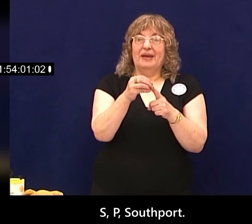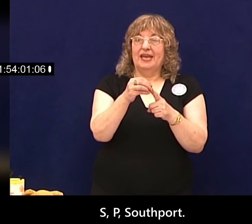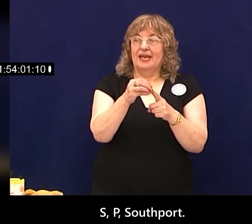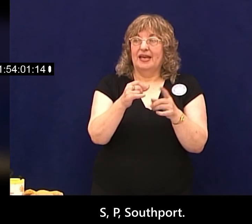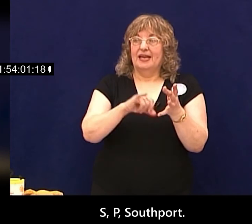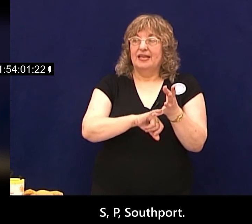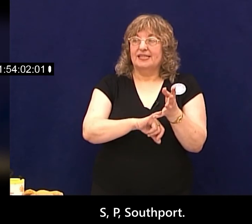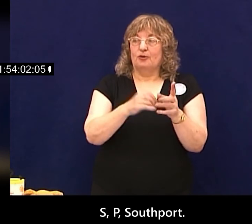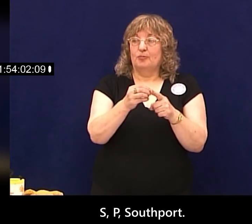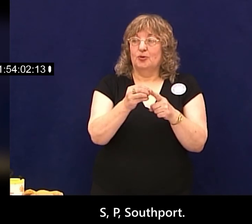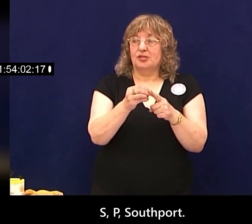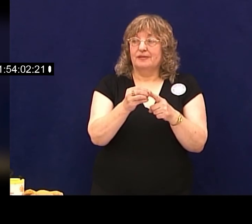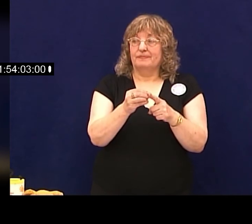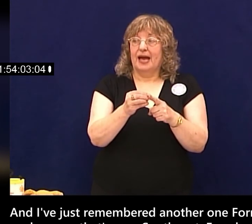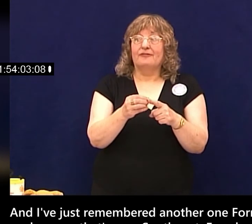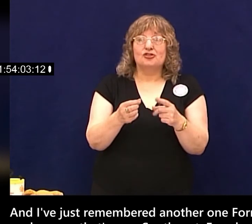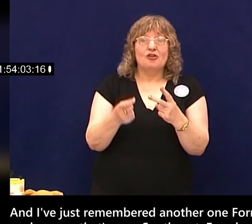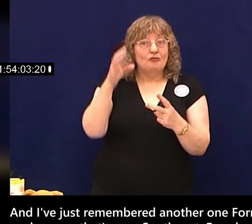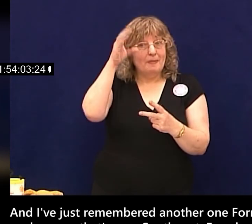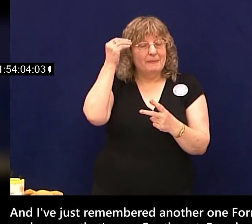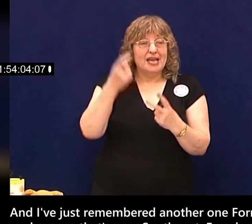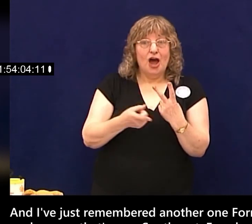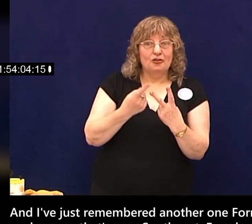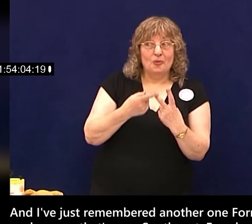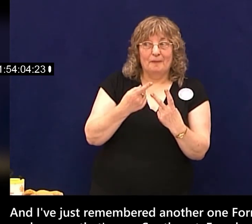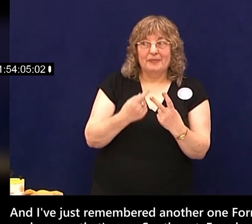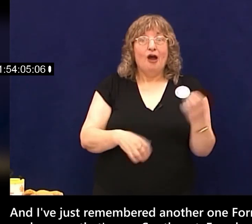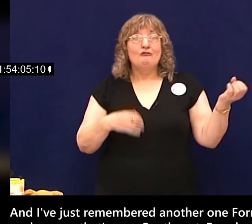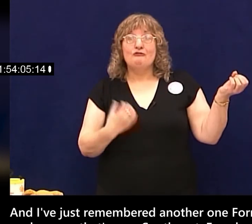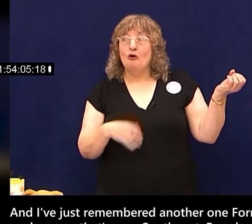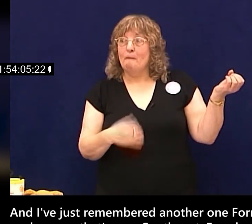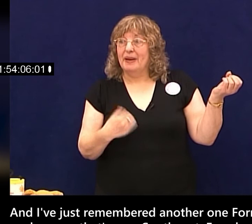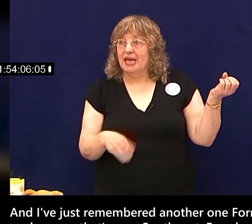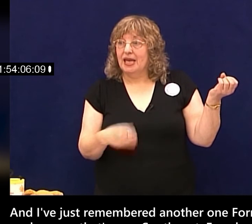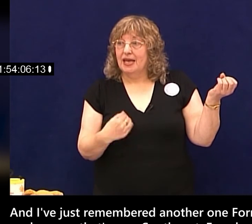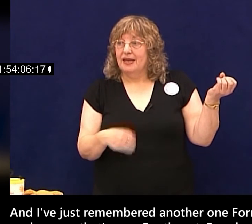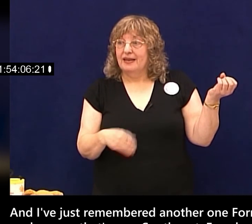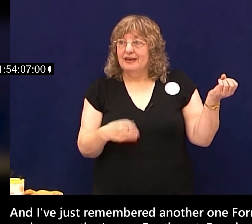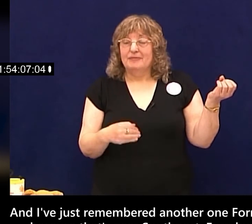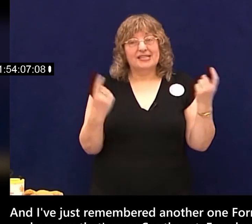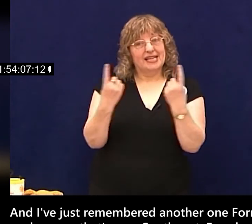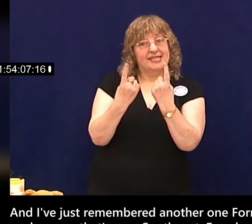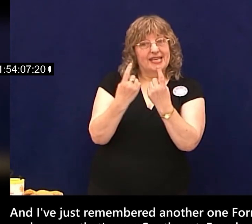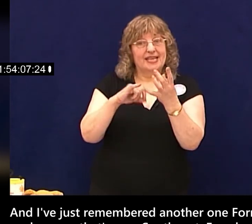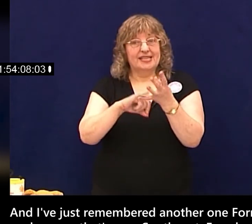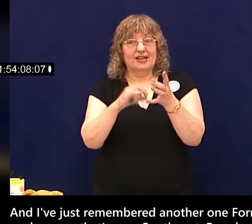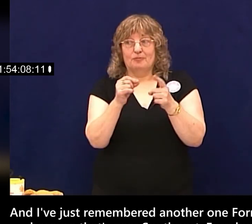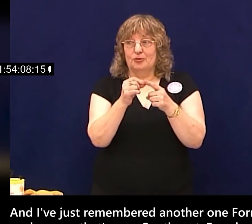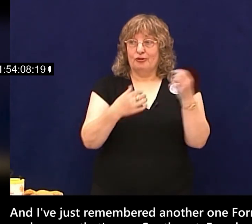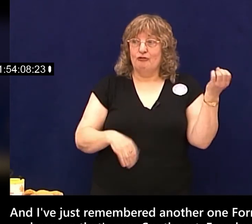S-P. Southport. And I've just remembered another one. Formby. Because that's near Southport.